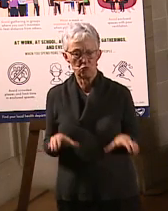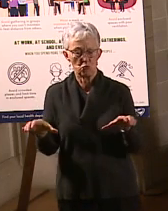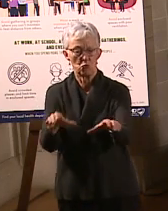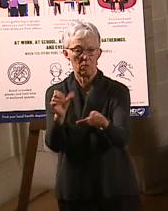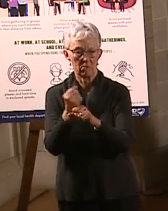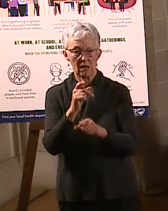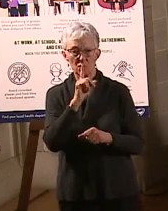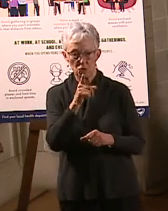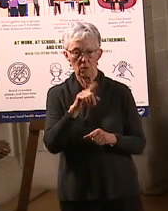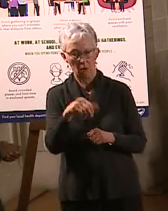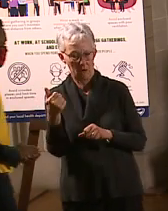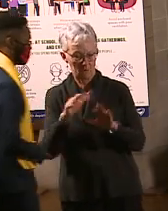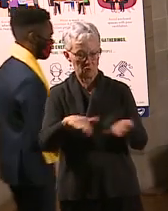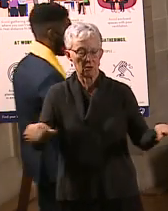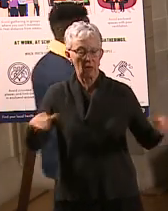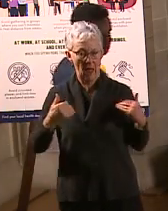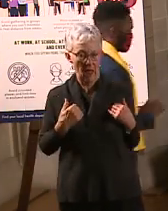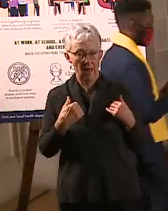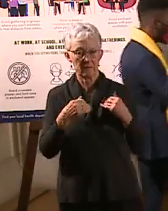have the same opportunity.